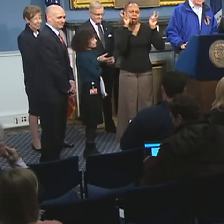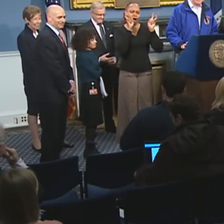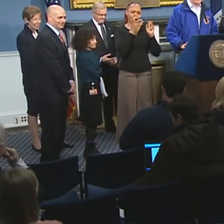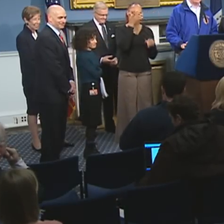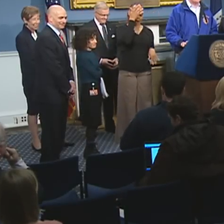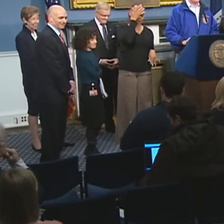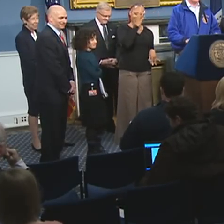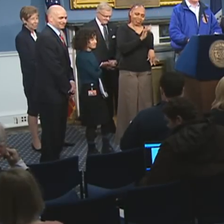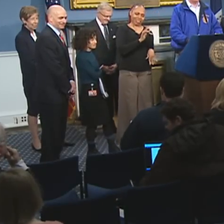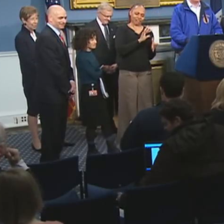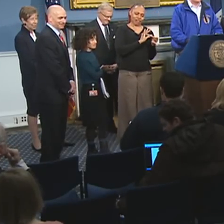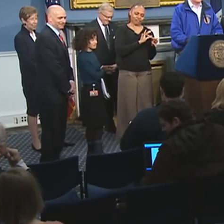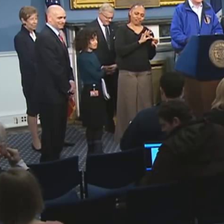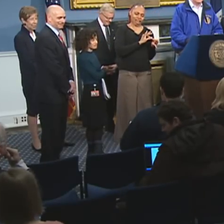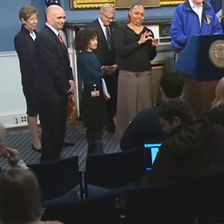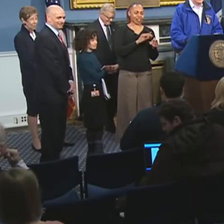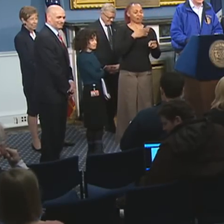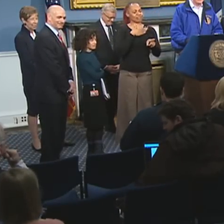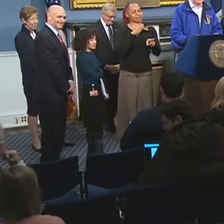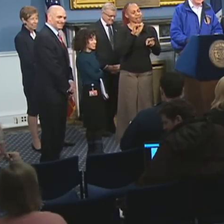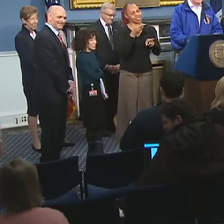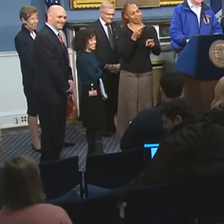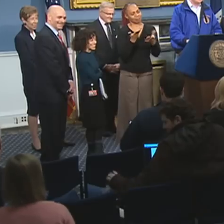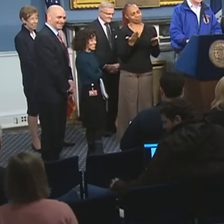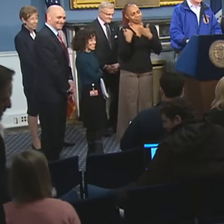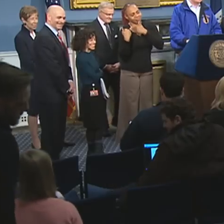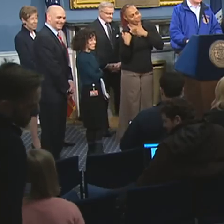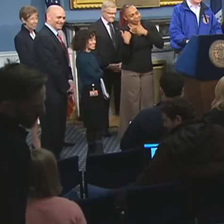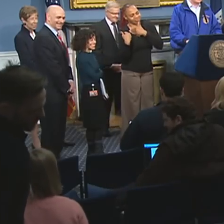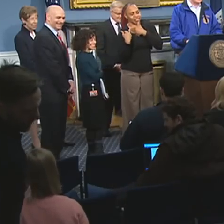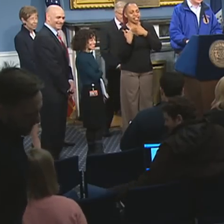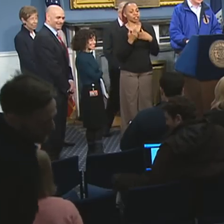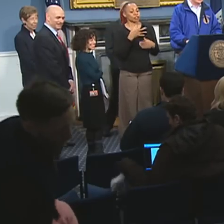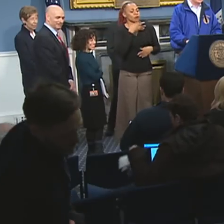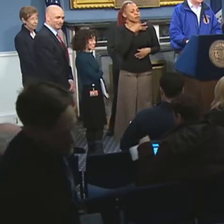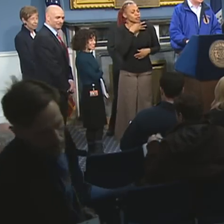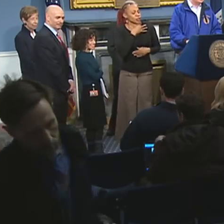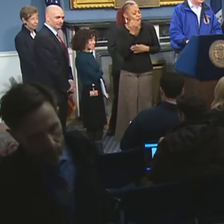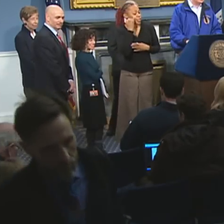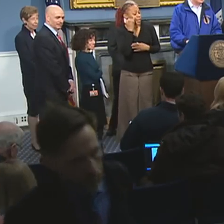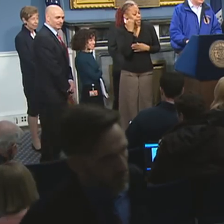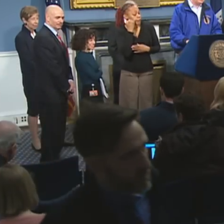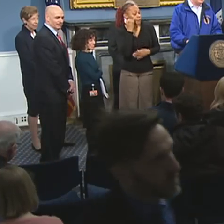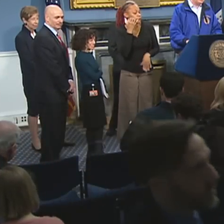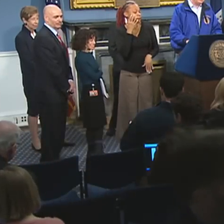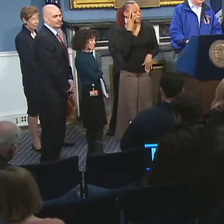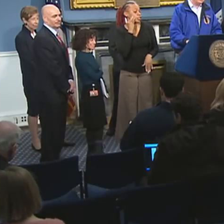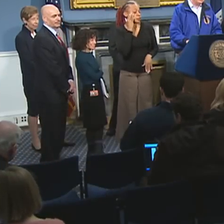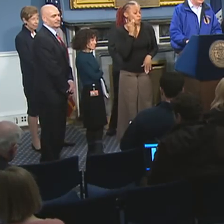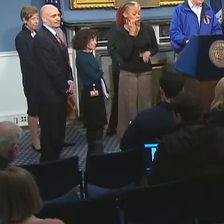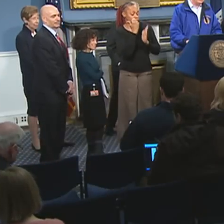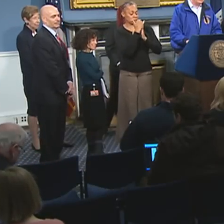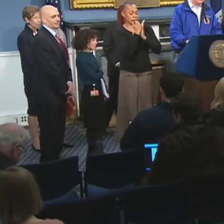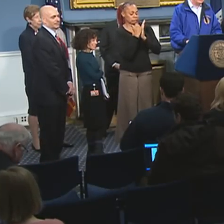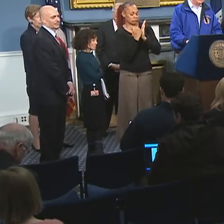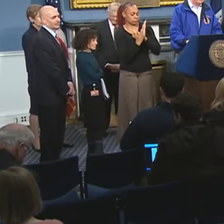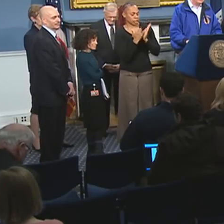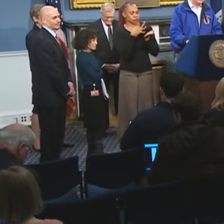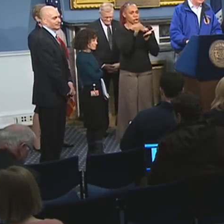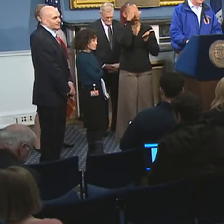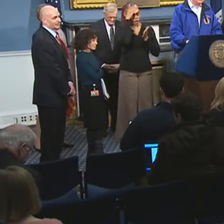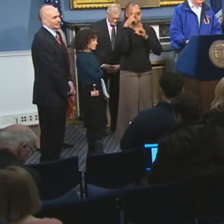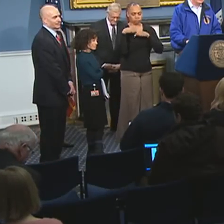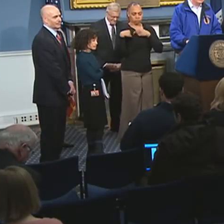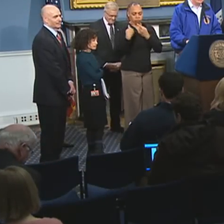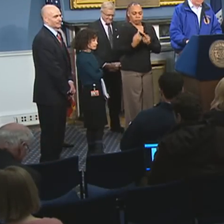Marcia. It's my job. All right. I wonder if there are lessons learned so far in dealing with